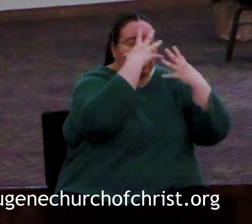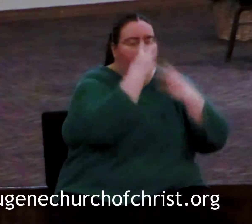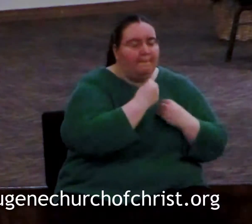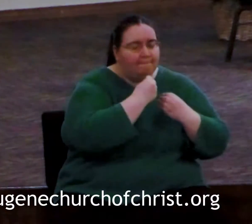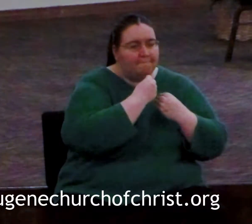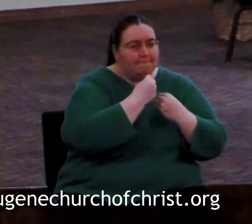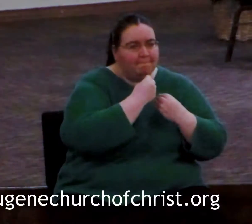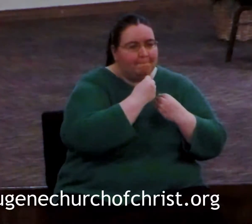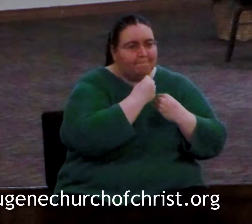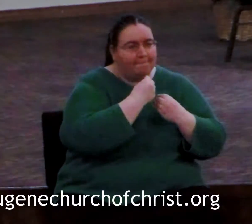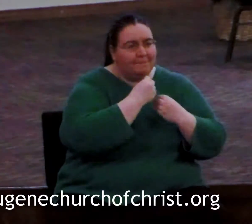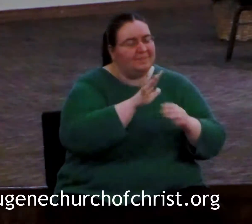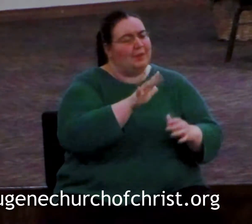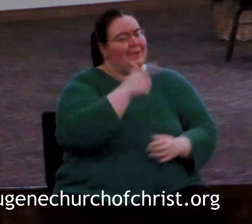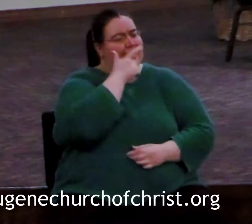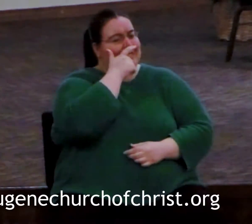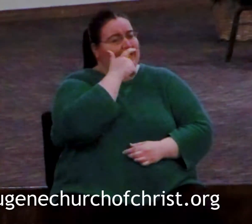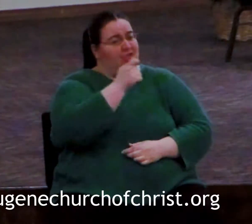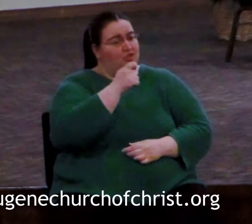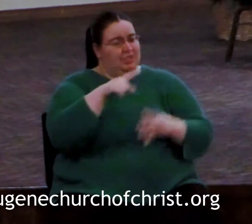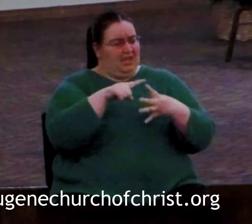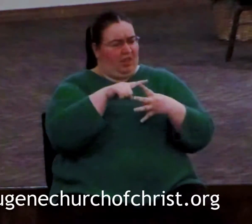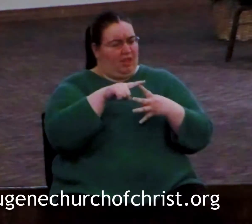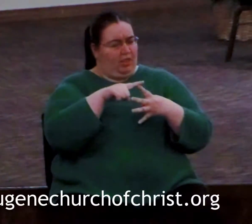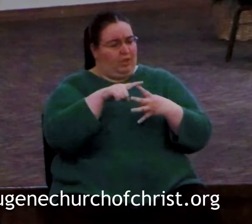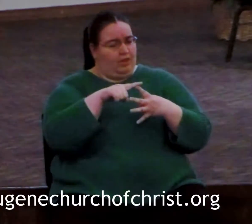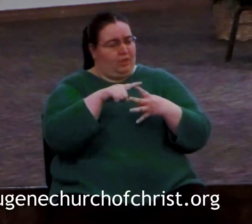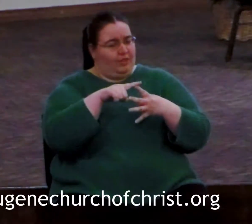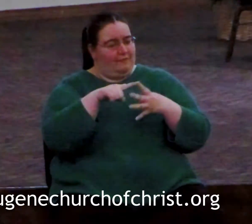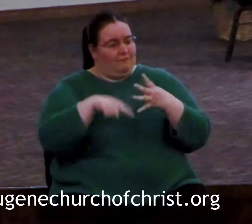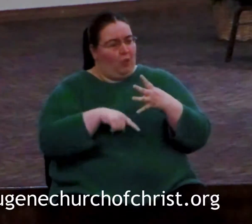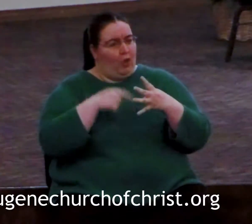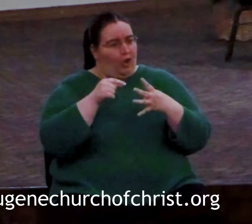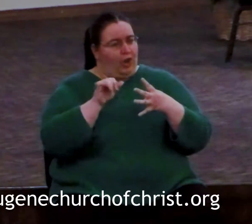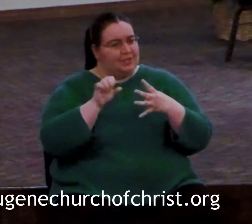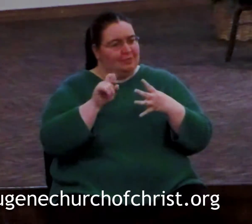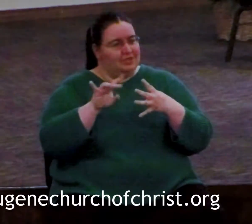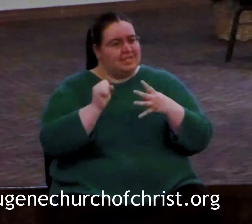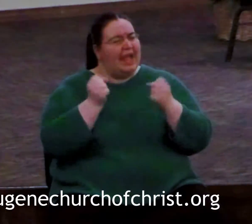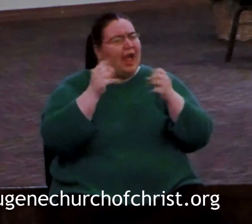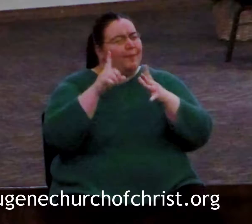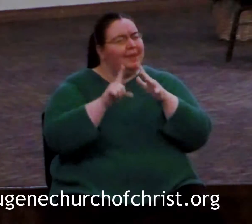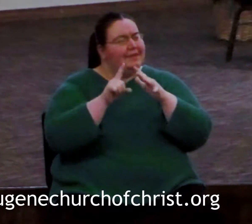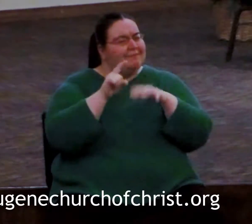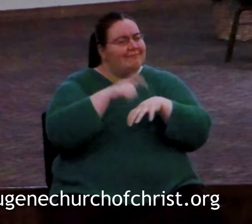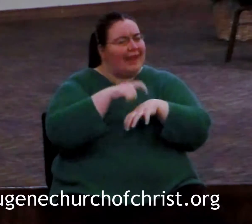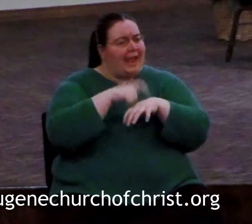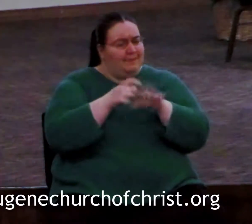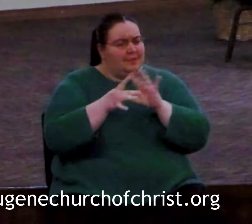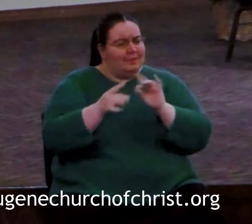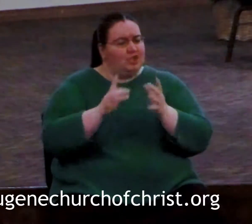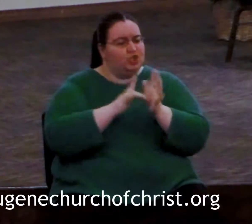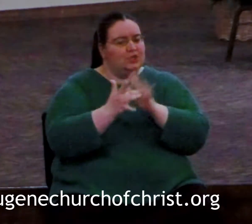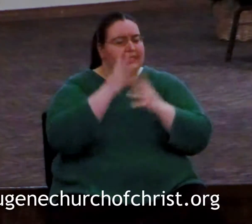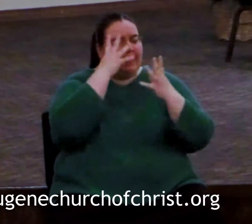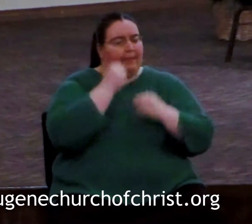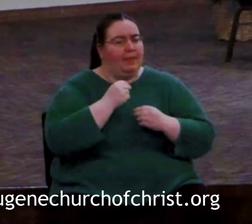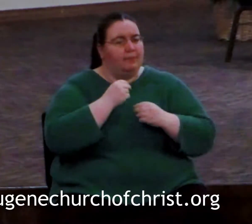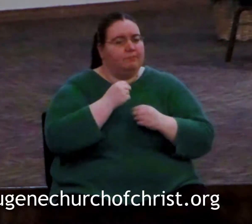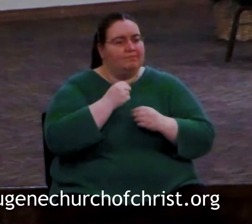thing about the Gospels here, too, do you want to know how many times in Scripture that it mentions Jesus sleeping? Right